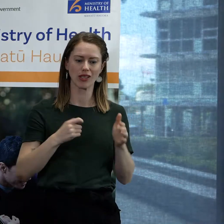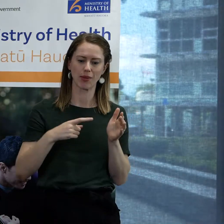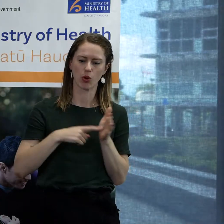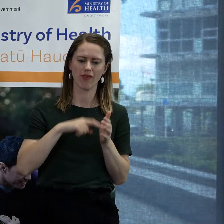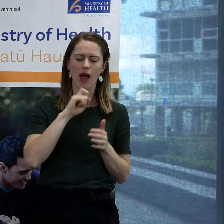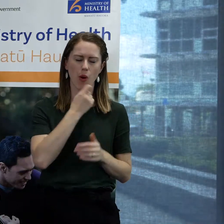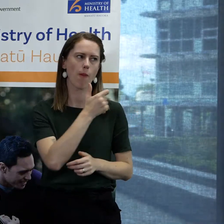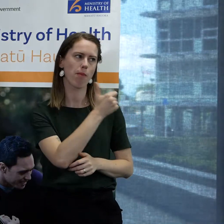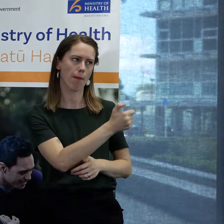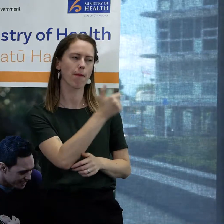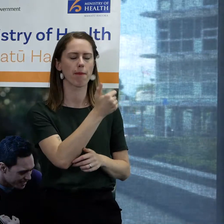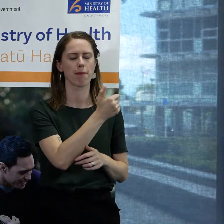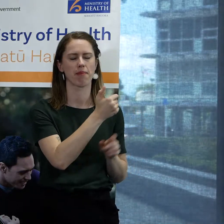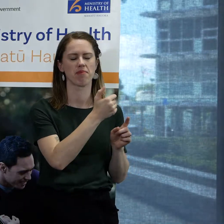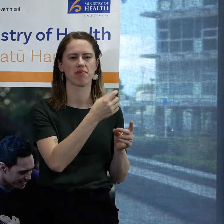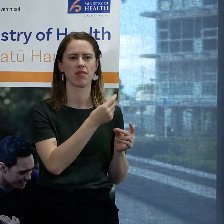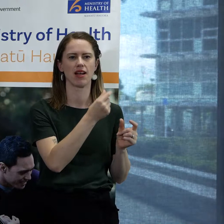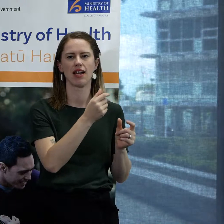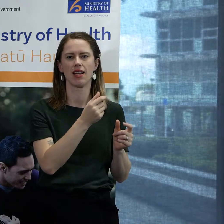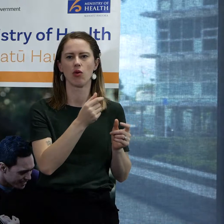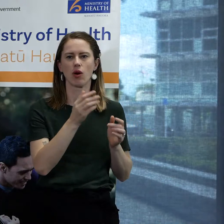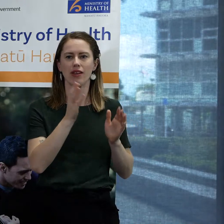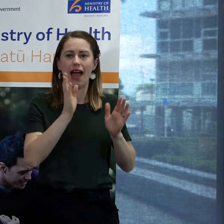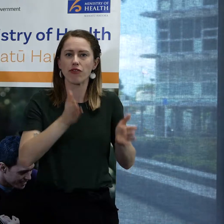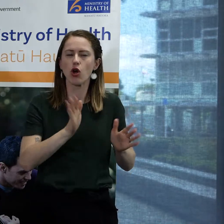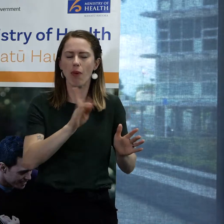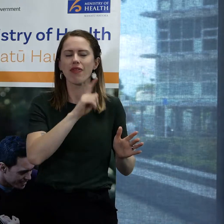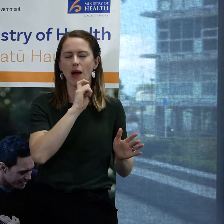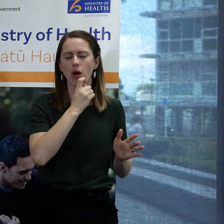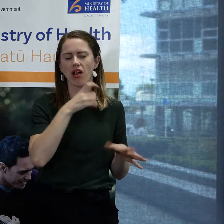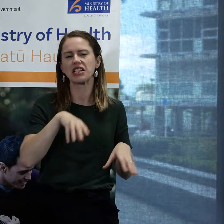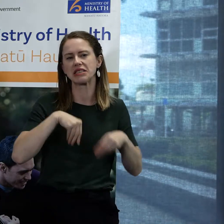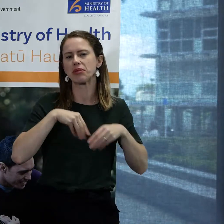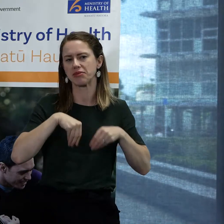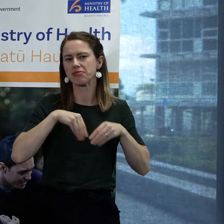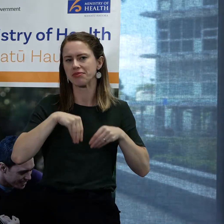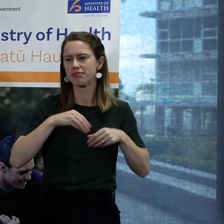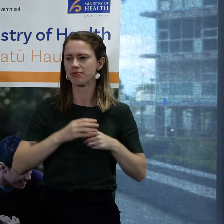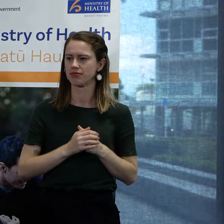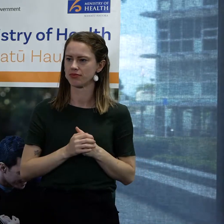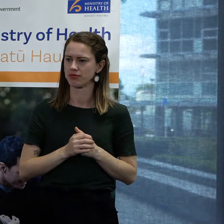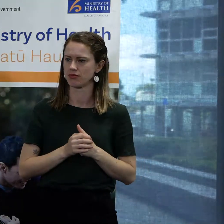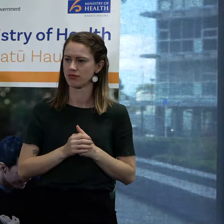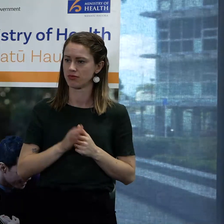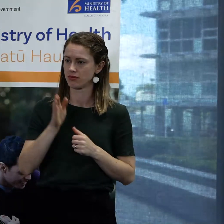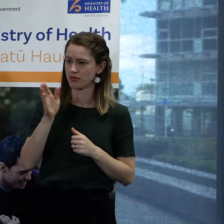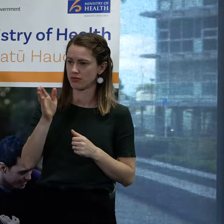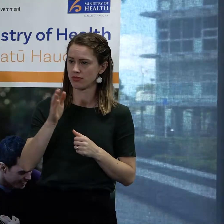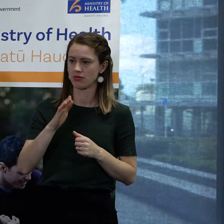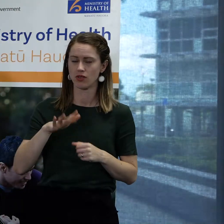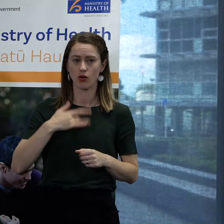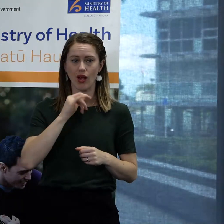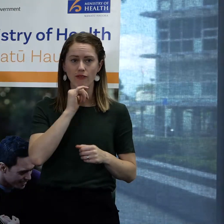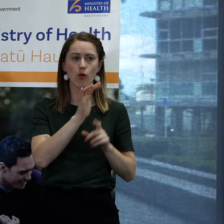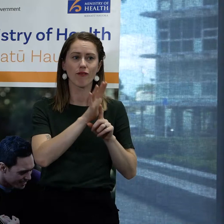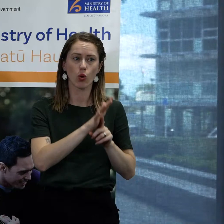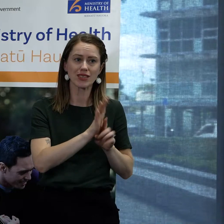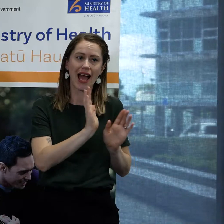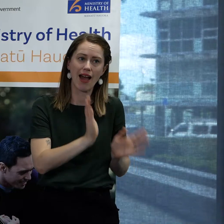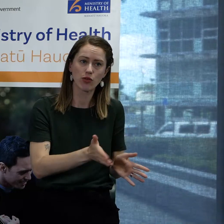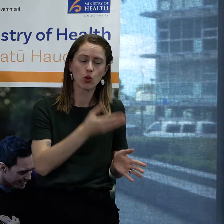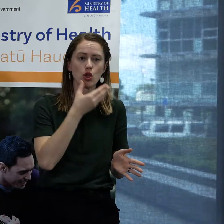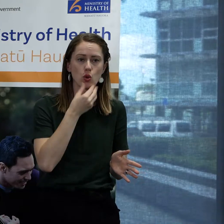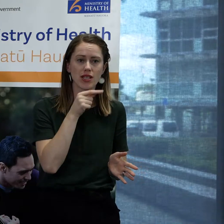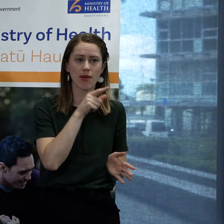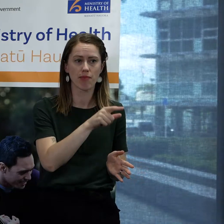use them anyway, even if it's not compulsory per se. Just quickly decide- following that, do you think that requiring people to use them